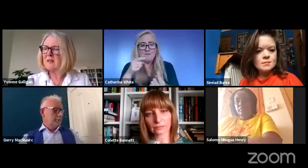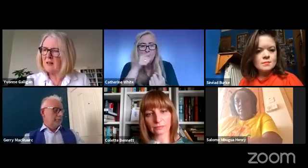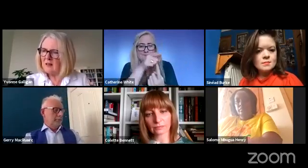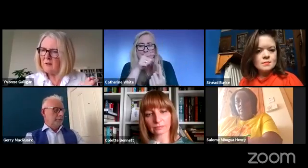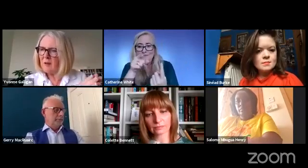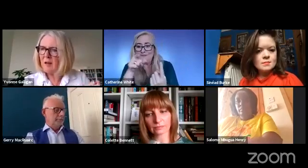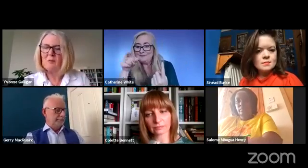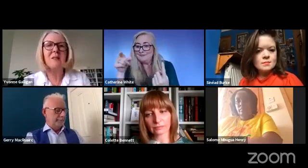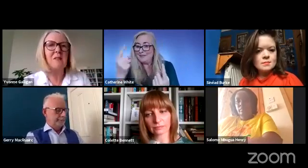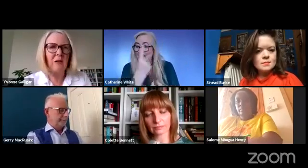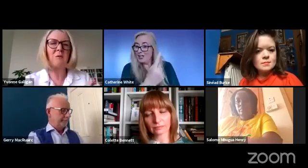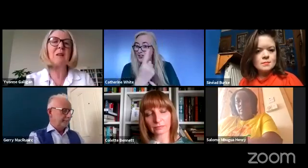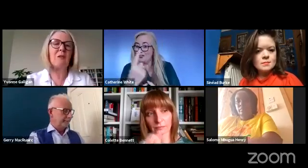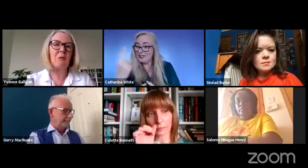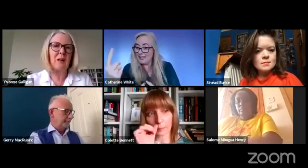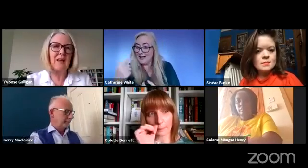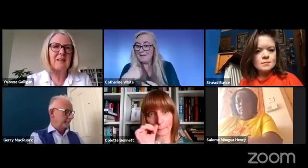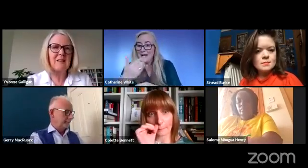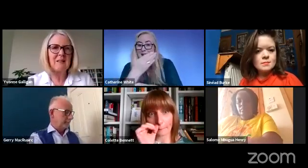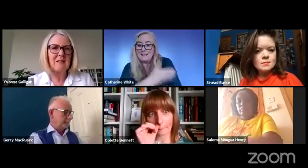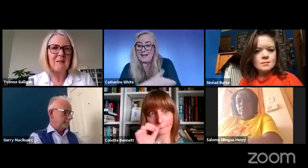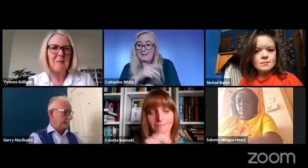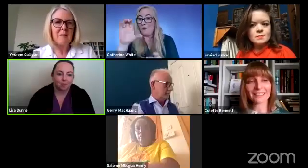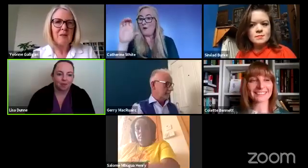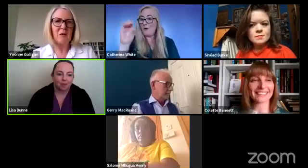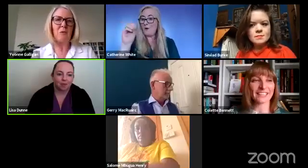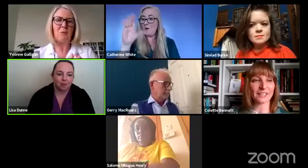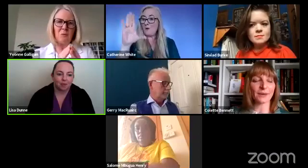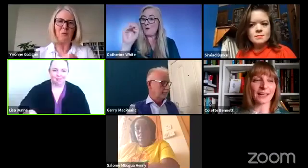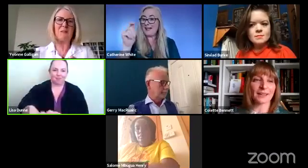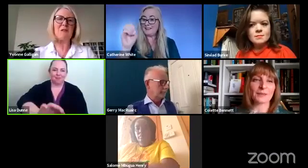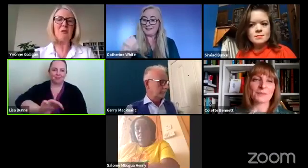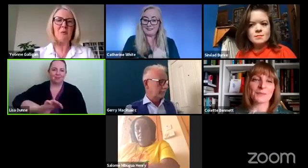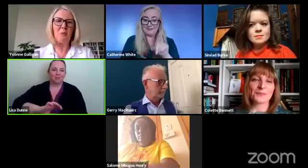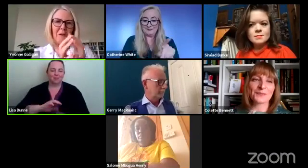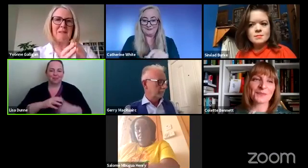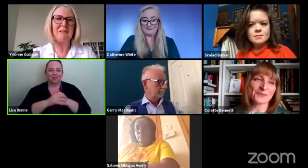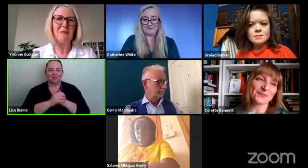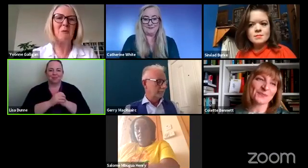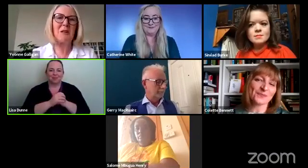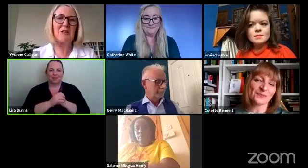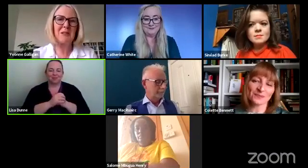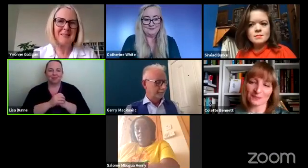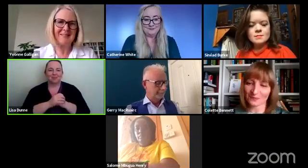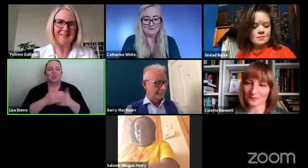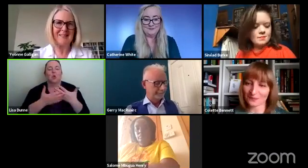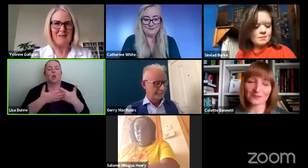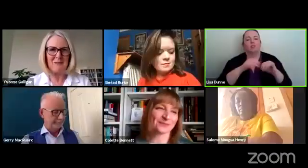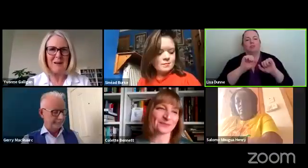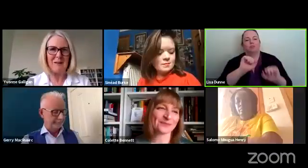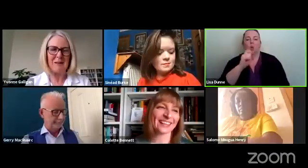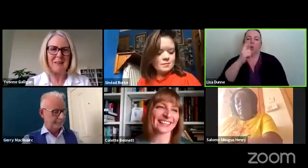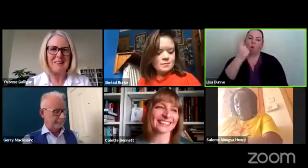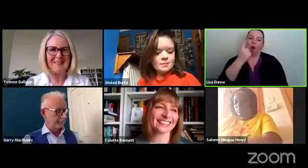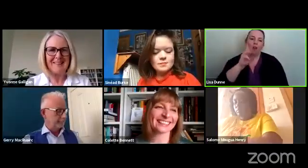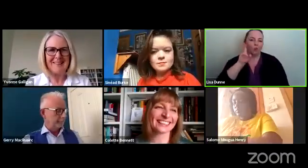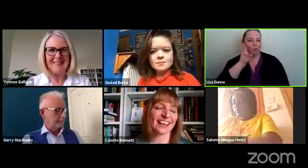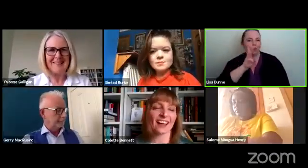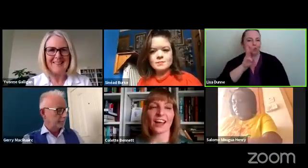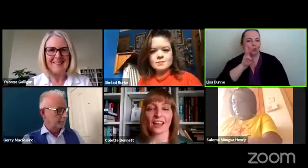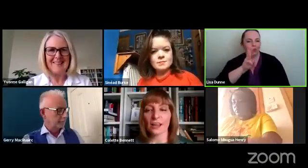turn, and I will start with you, Colette. So Thank you. What's your one wish to have